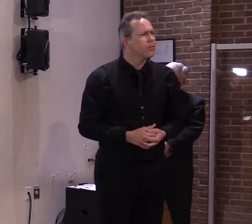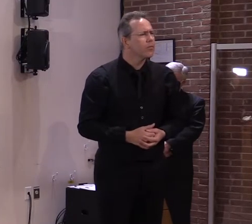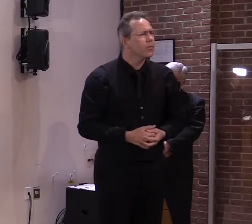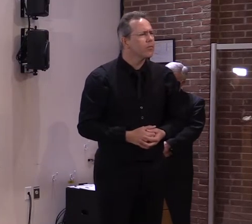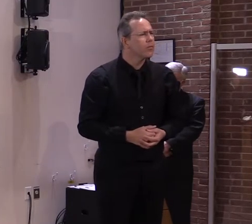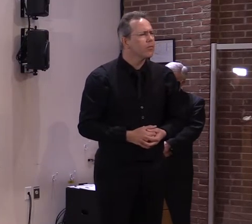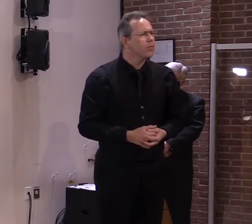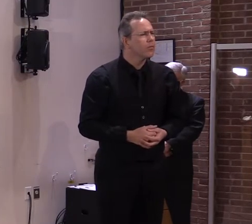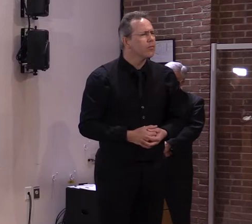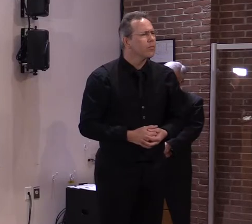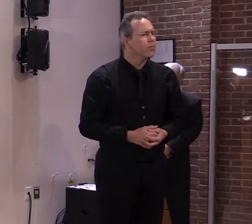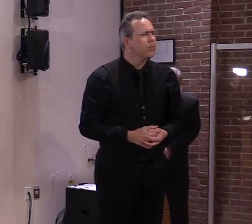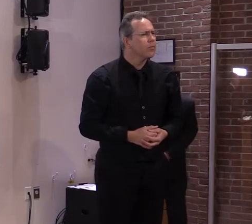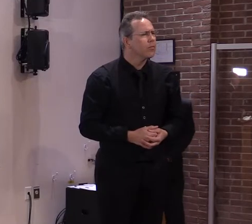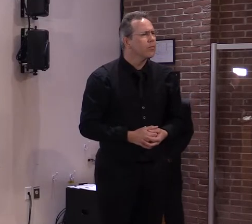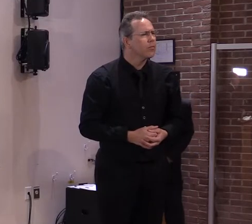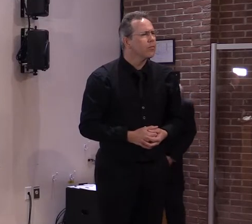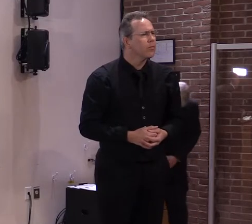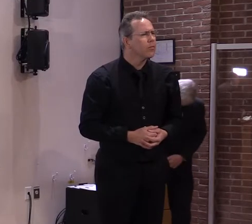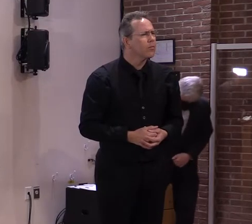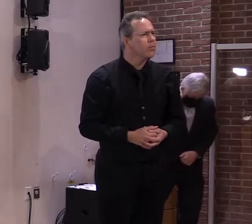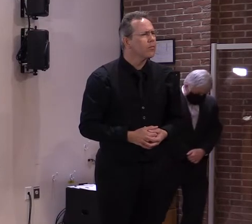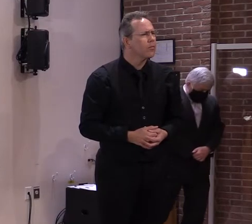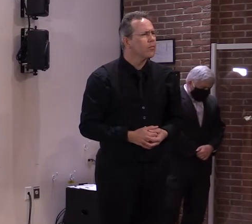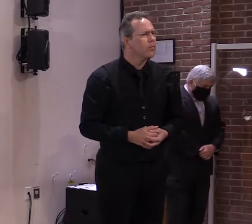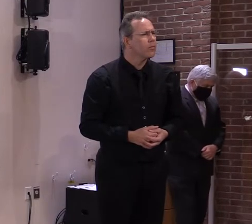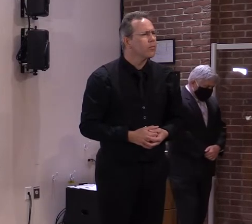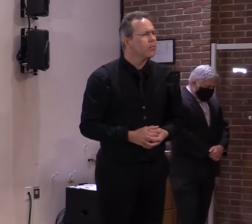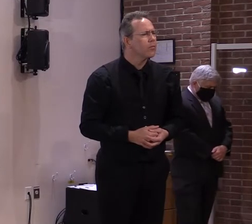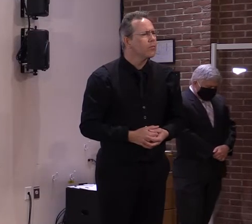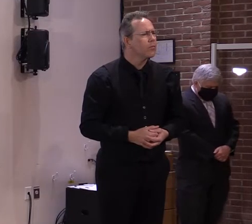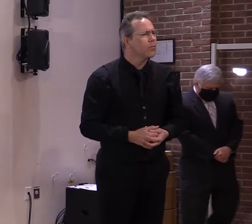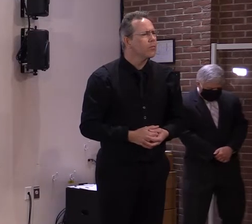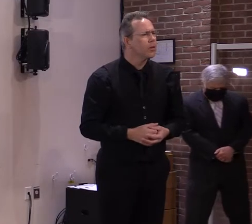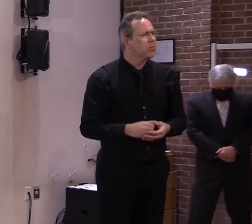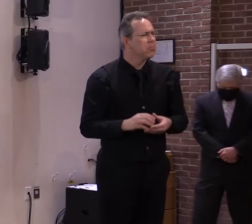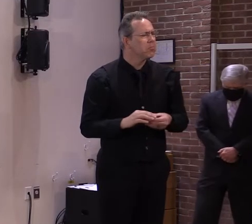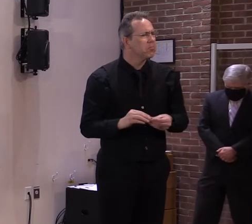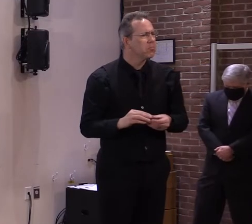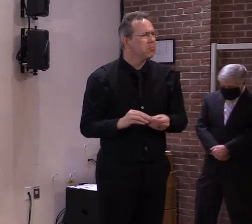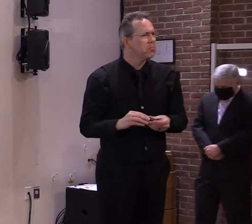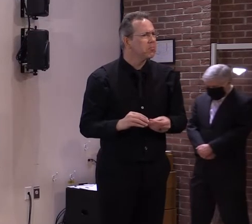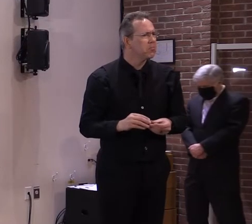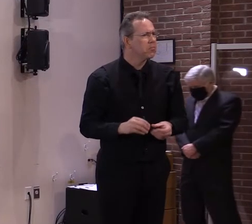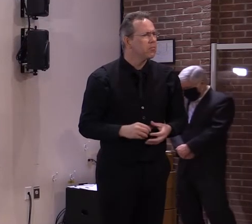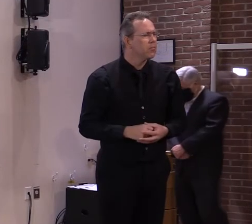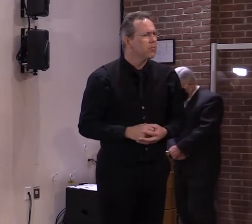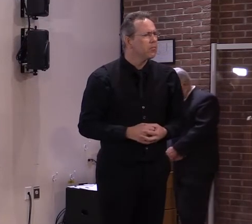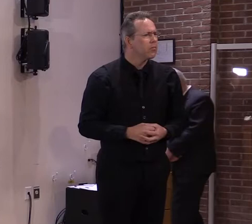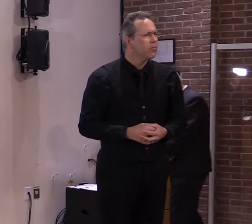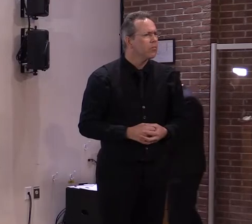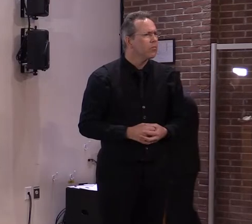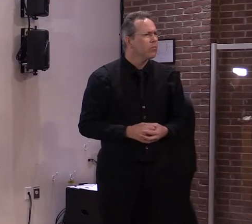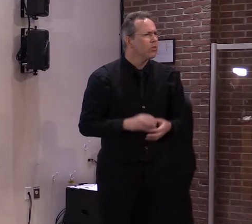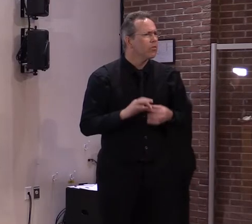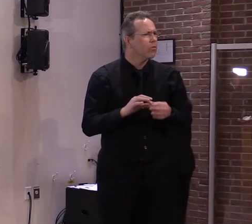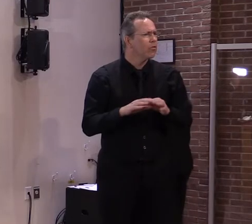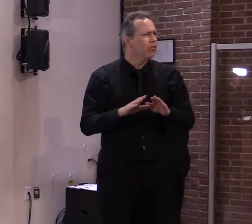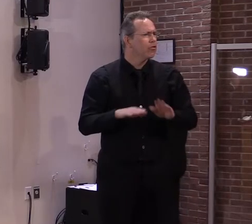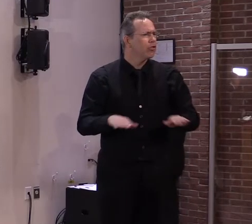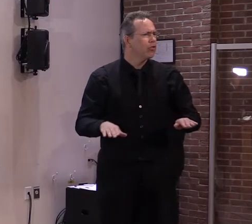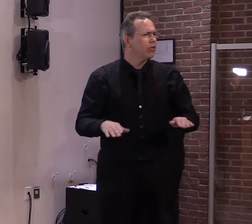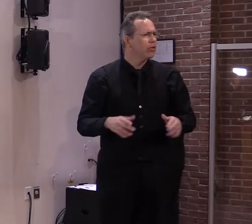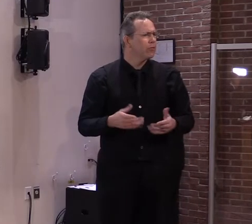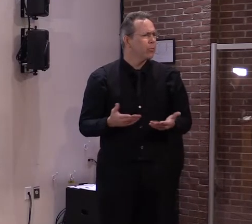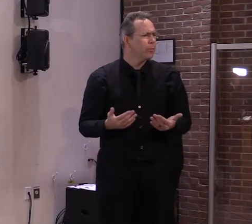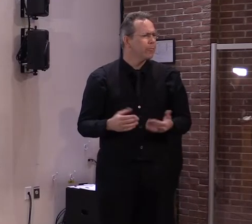are, you know, is. They can't be vaccinated. If they travel out of state, do they need to